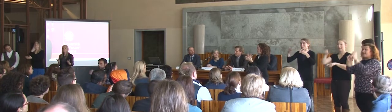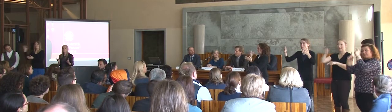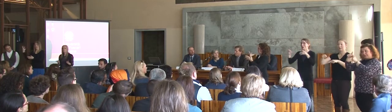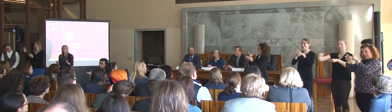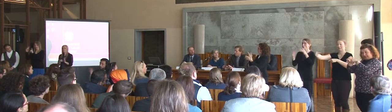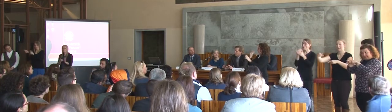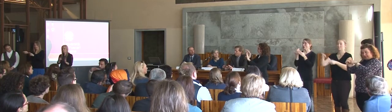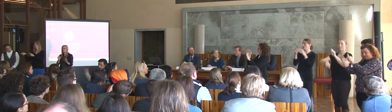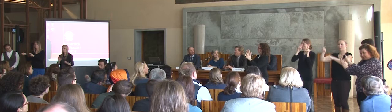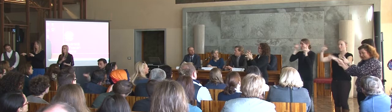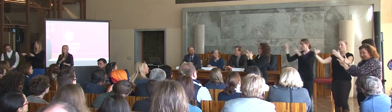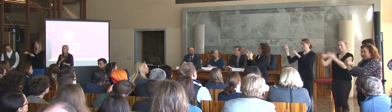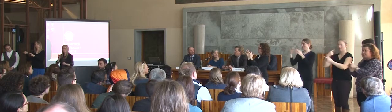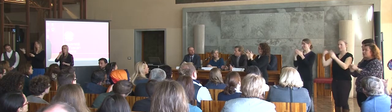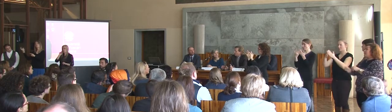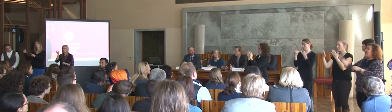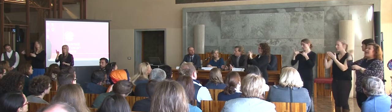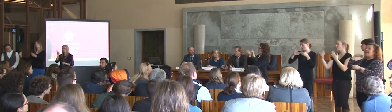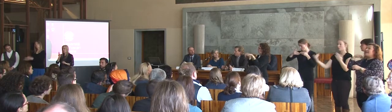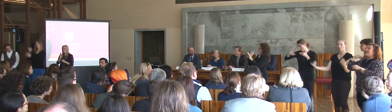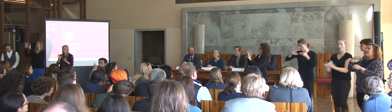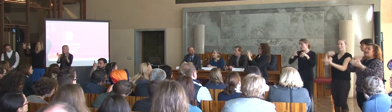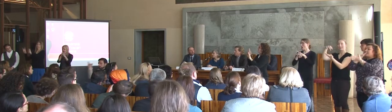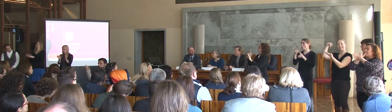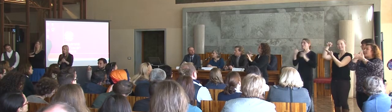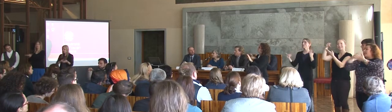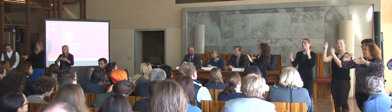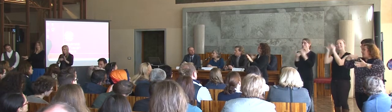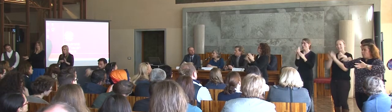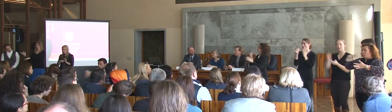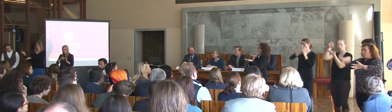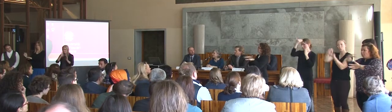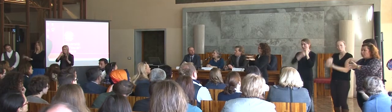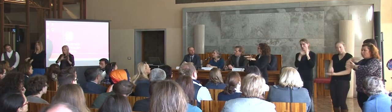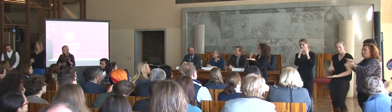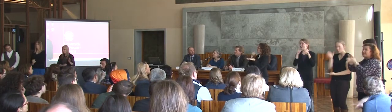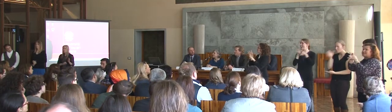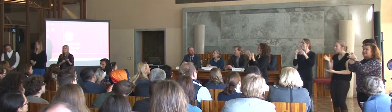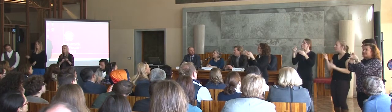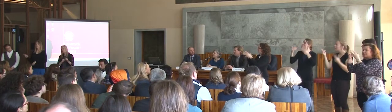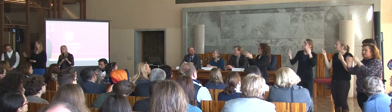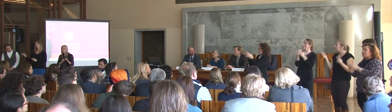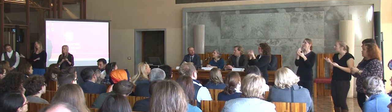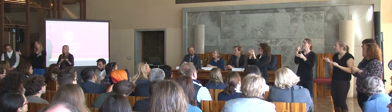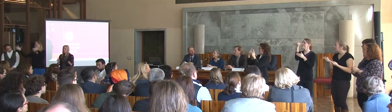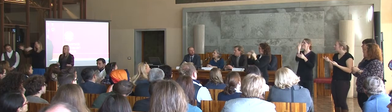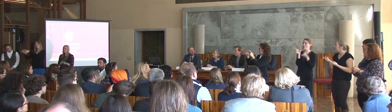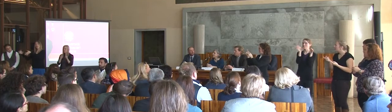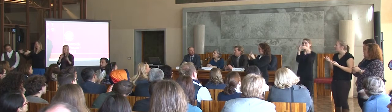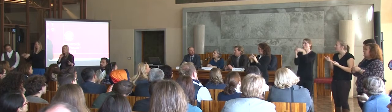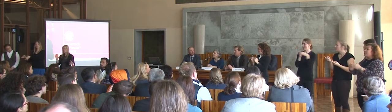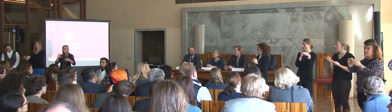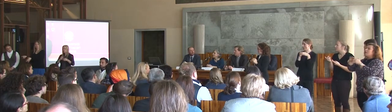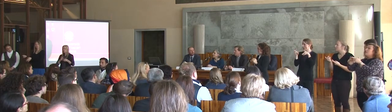in that we will have a brand new category system, which is kind of related to the